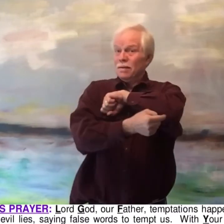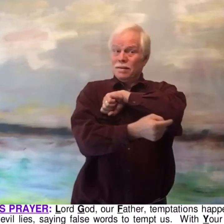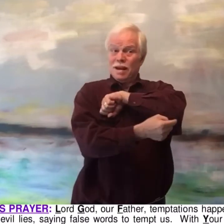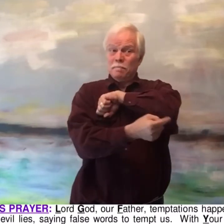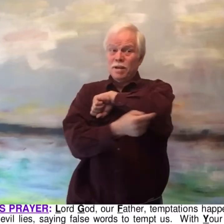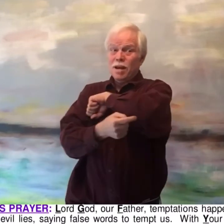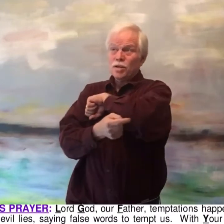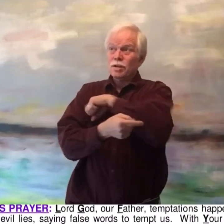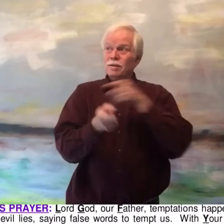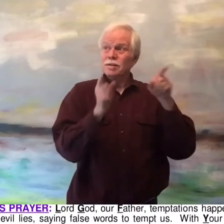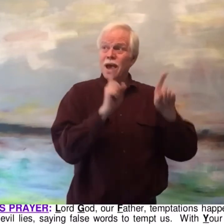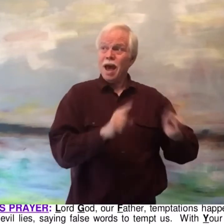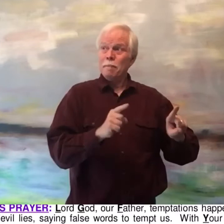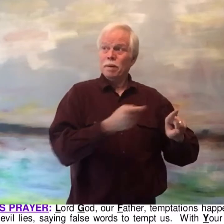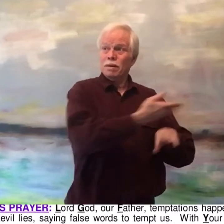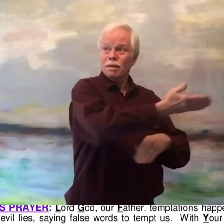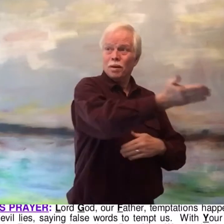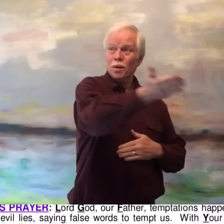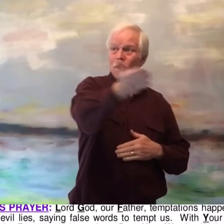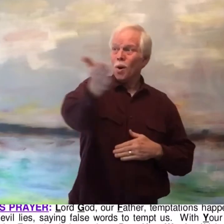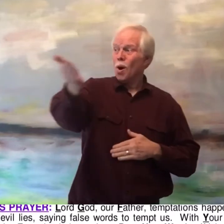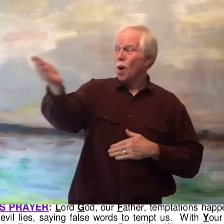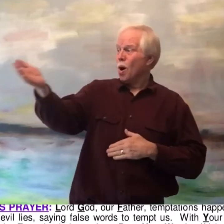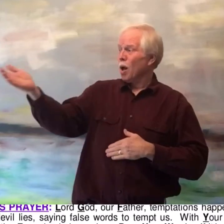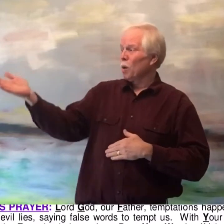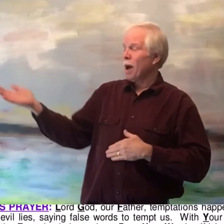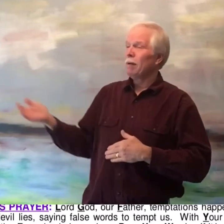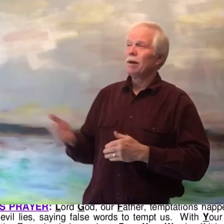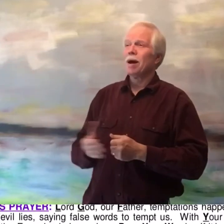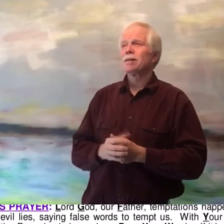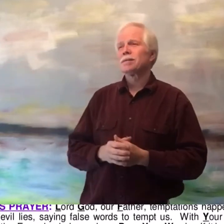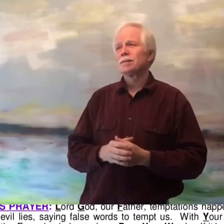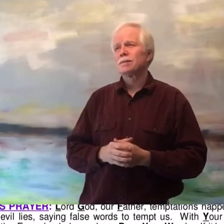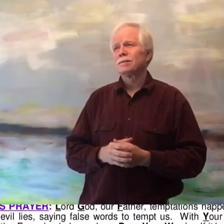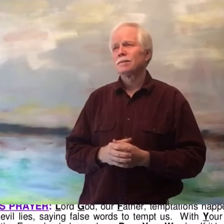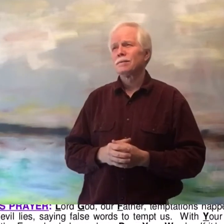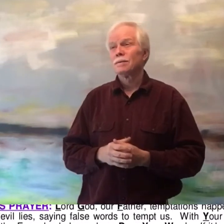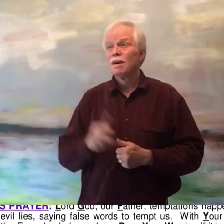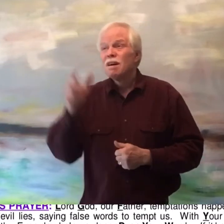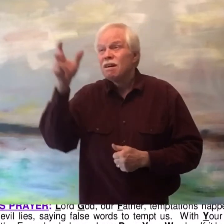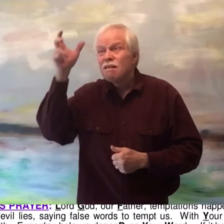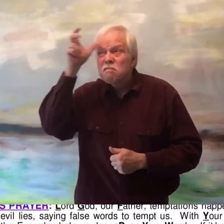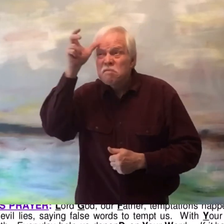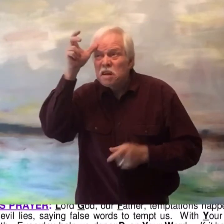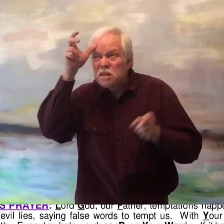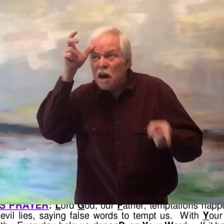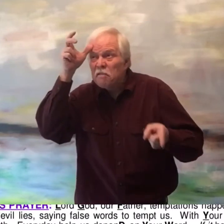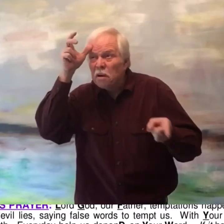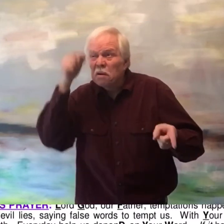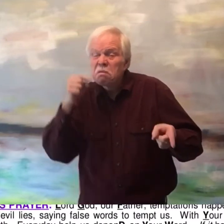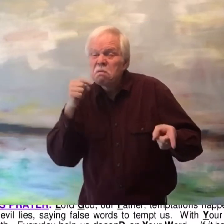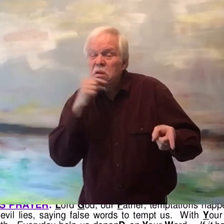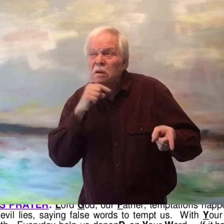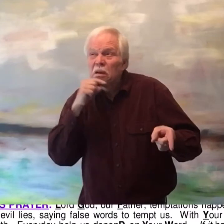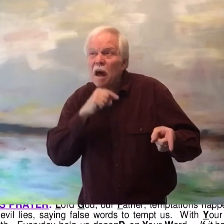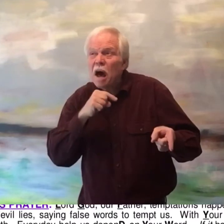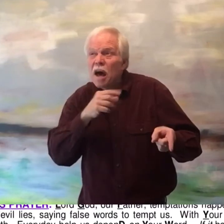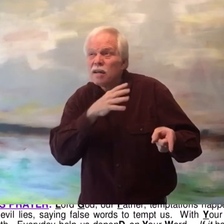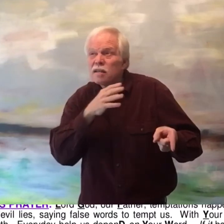temptations happen all around us. The devil lies